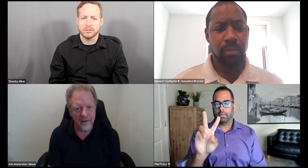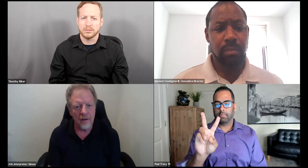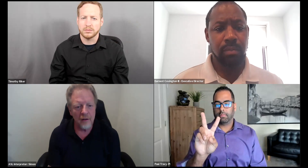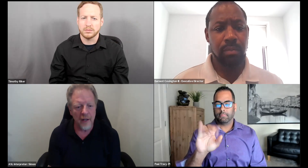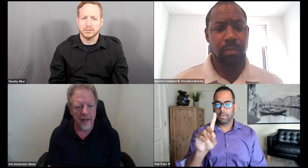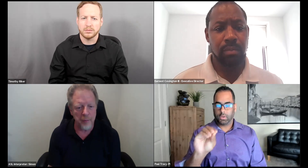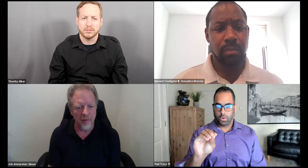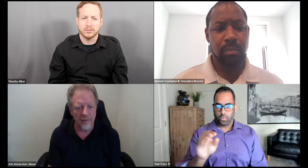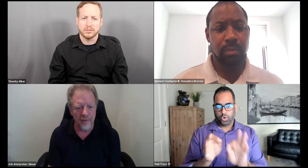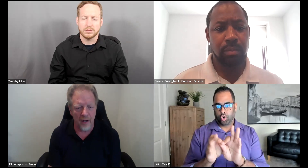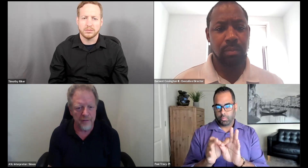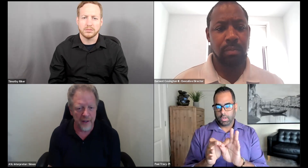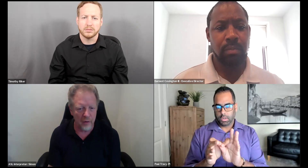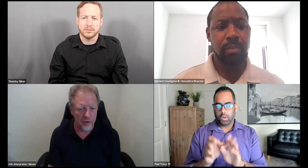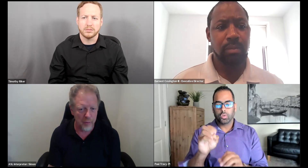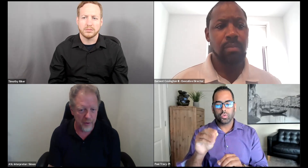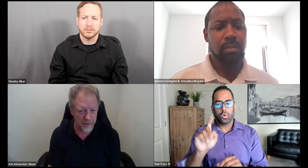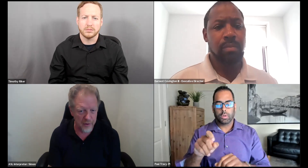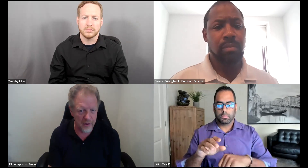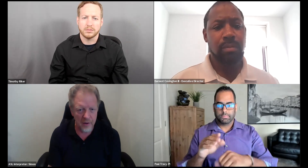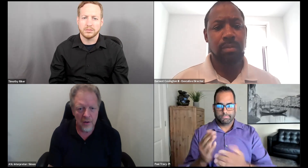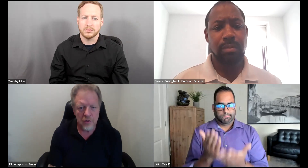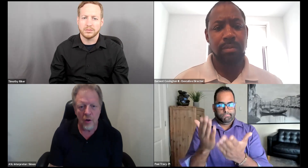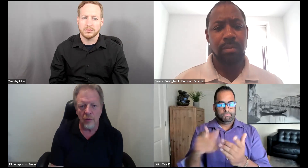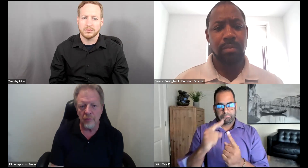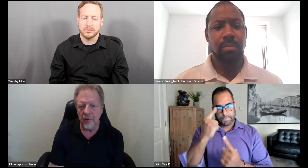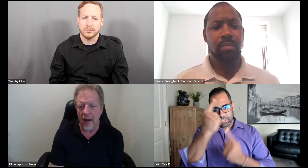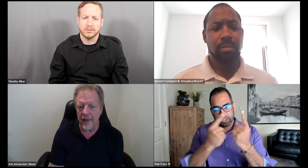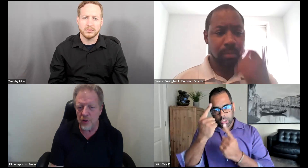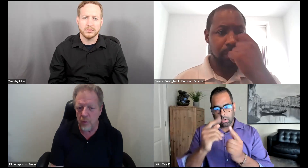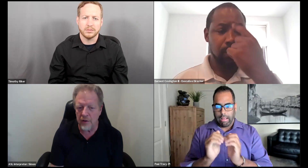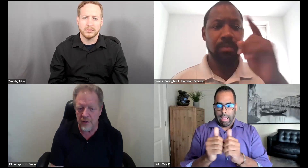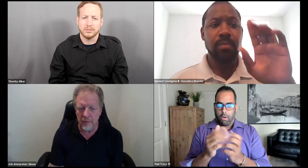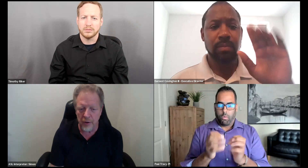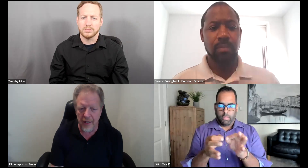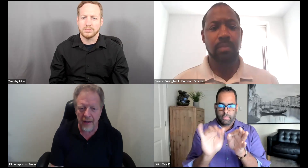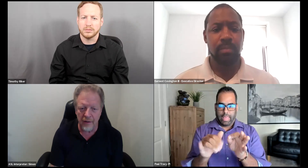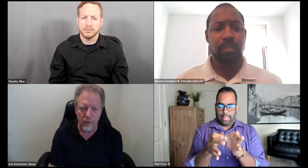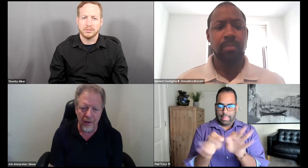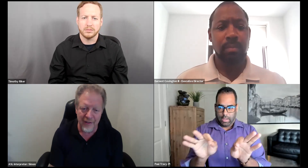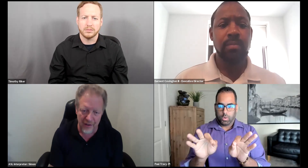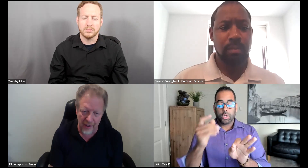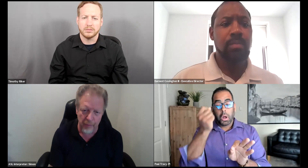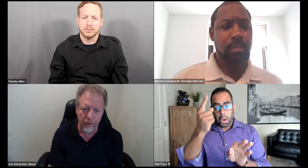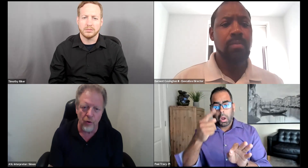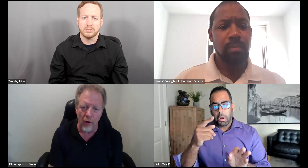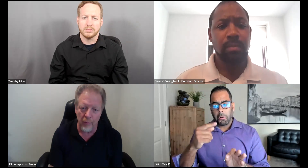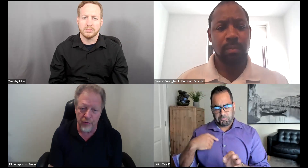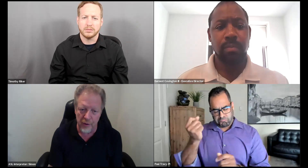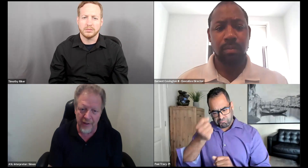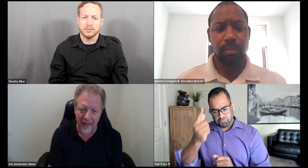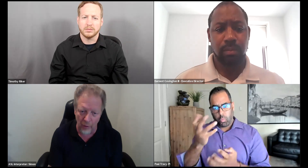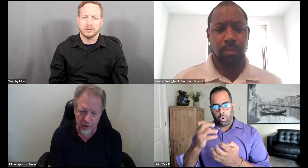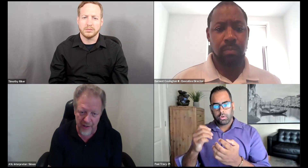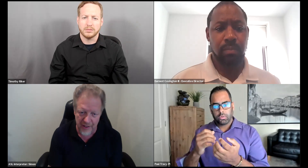can't provide video interpreters. So I just want to put that out there for you to consider that before you go ahead and